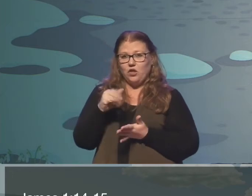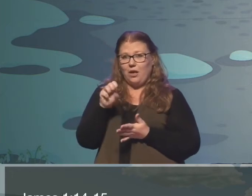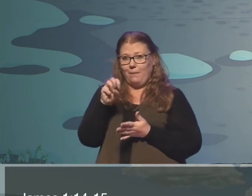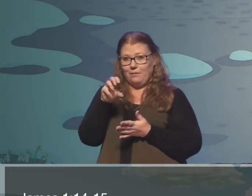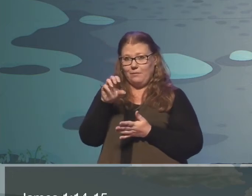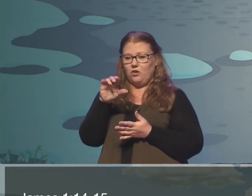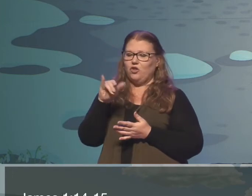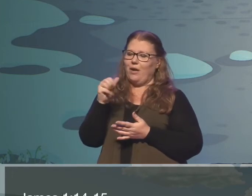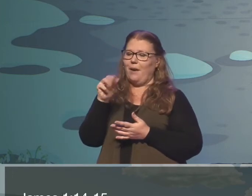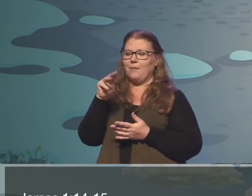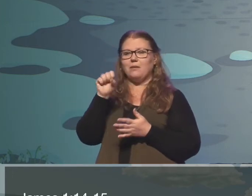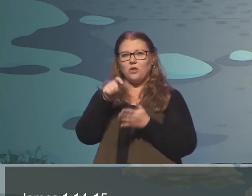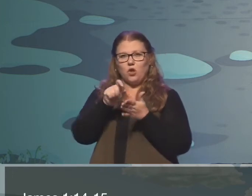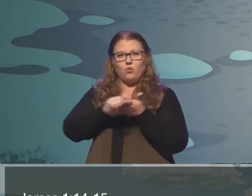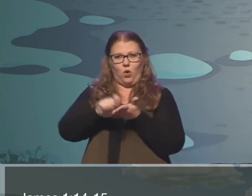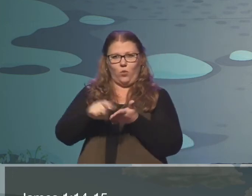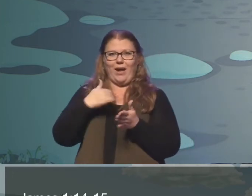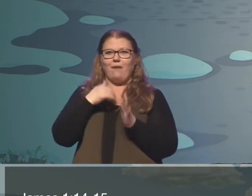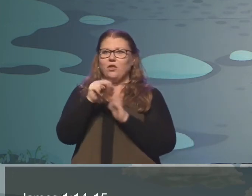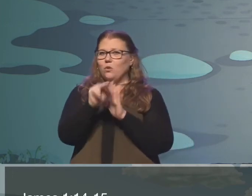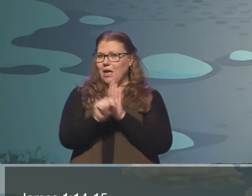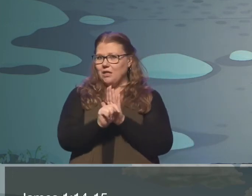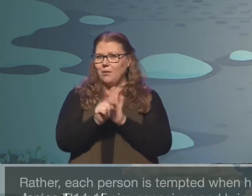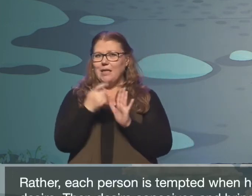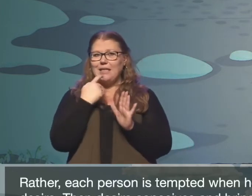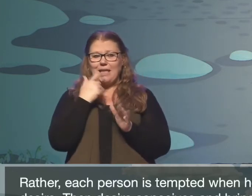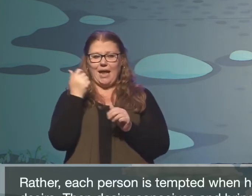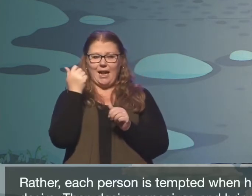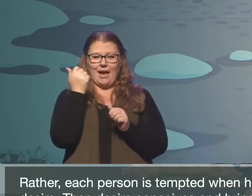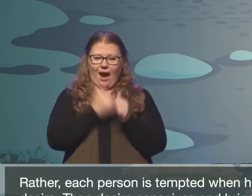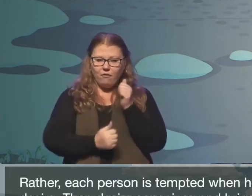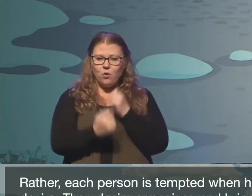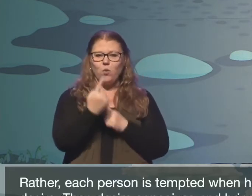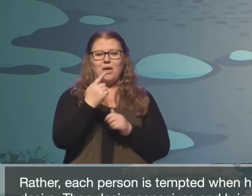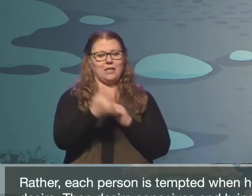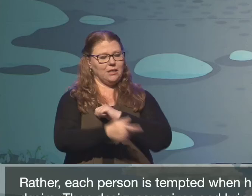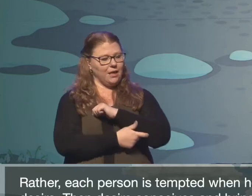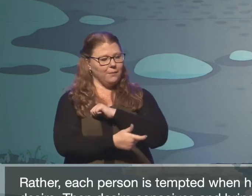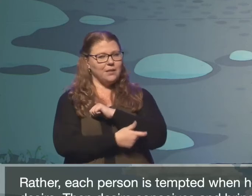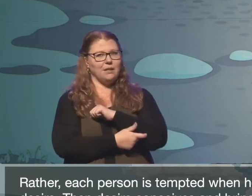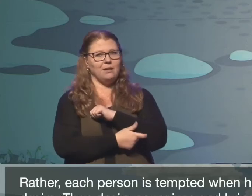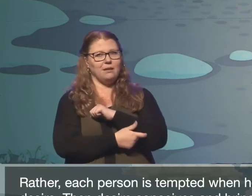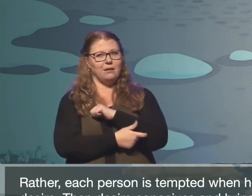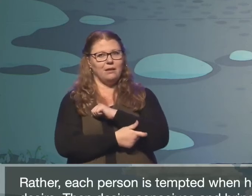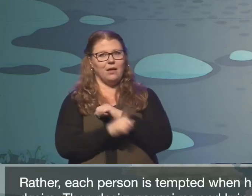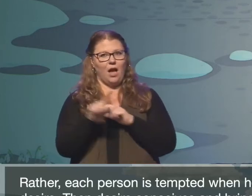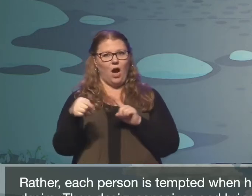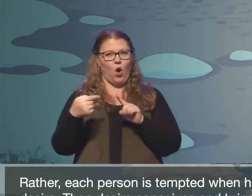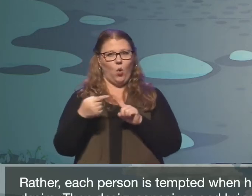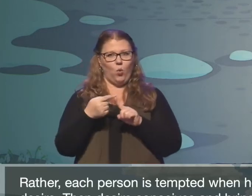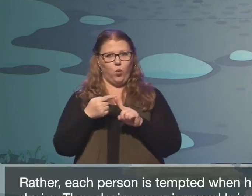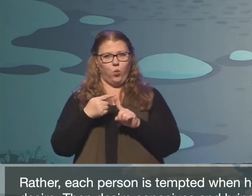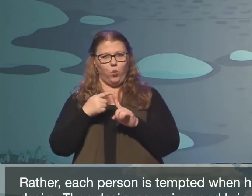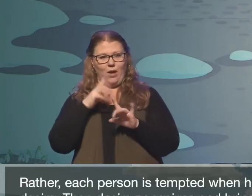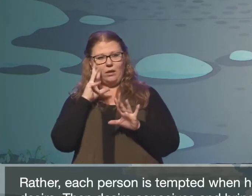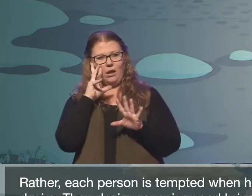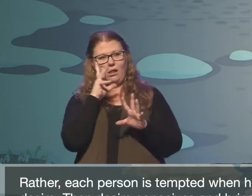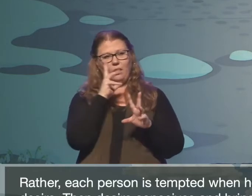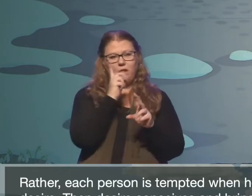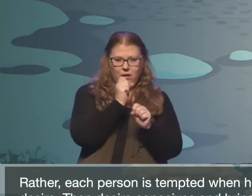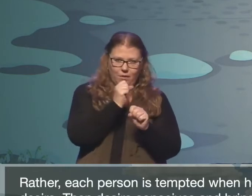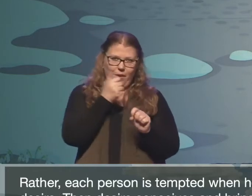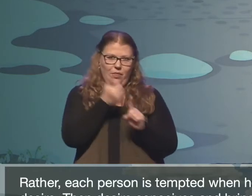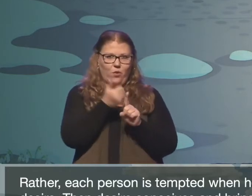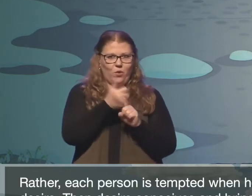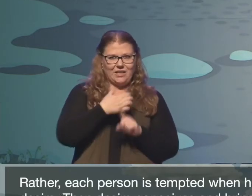James wrote, we have in the New Testament. He said, each person is tempted when they are lured and enticed by